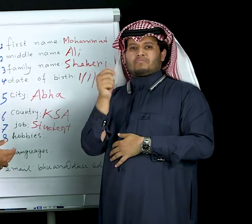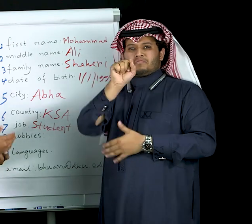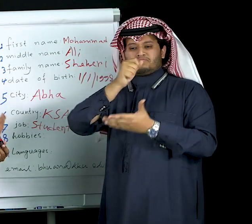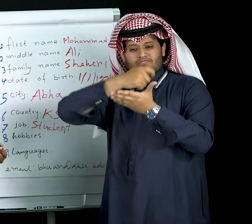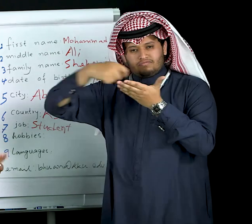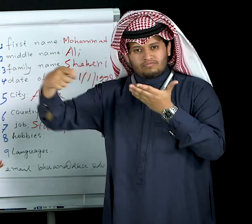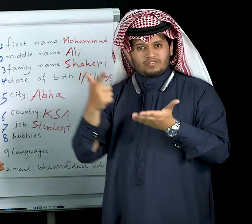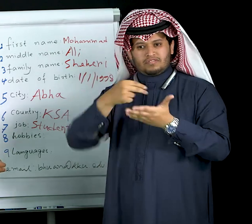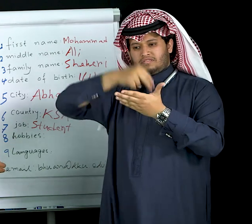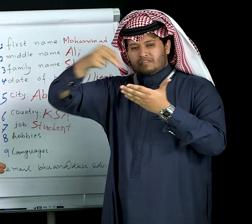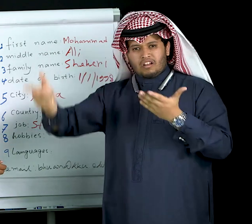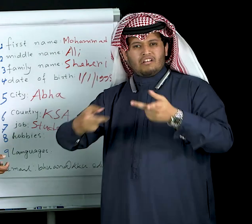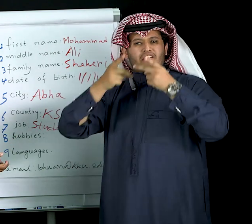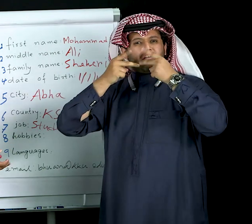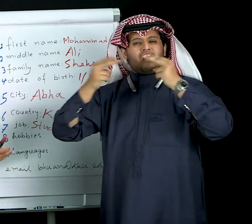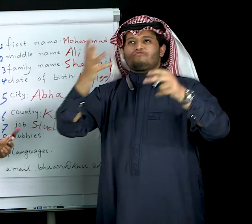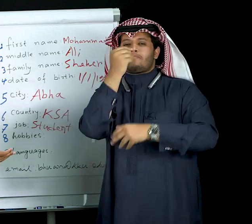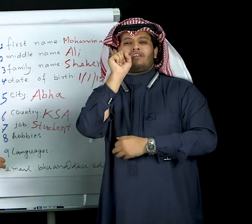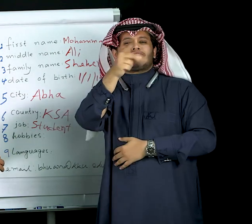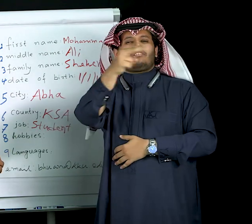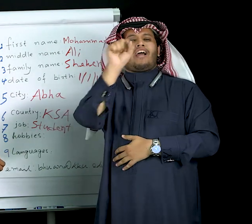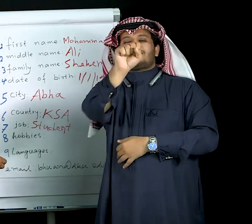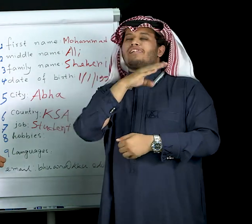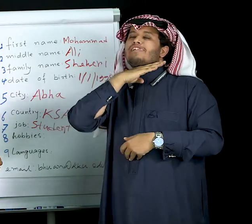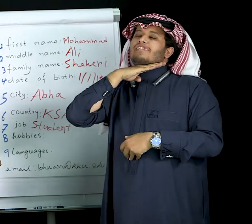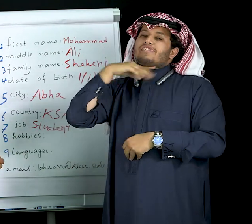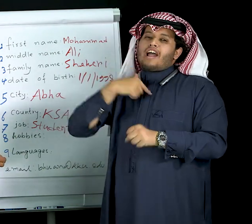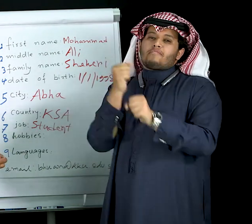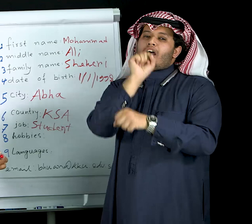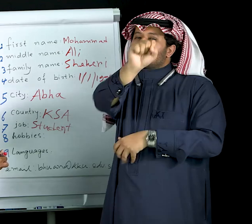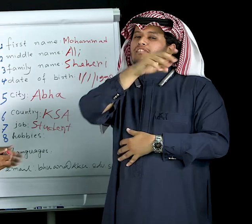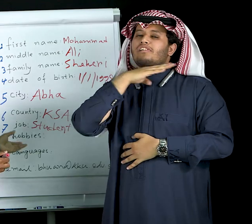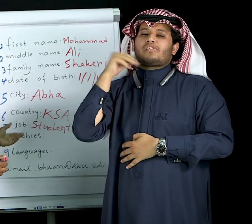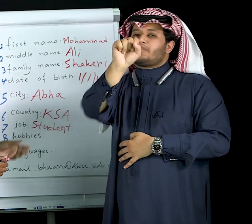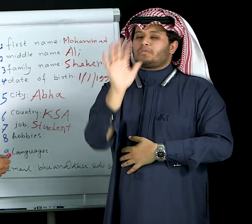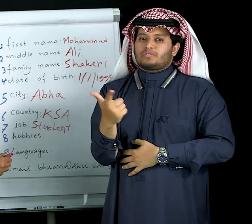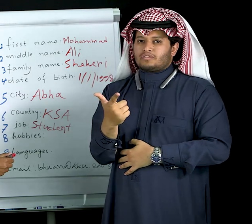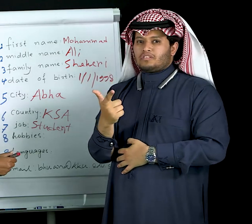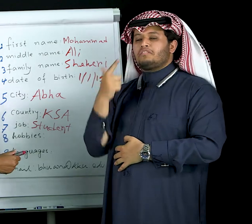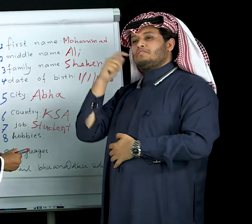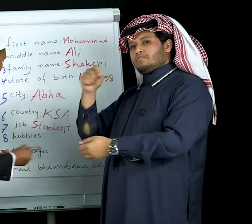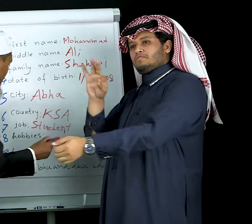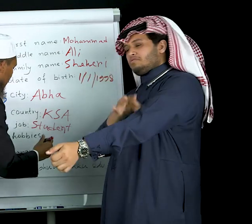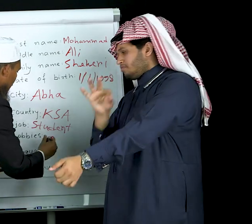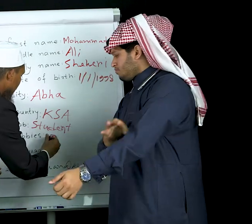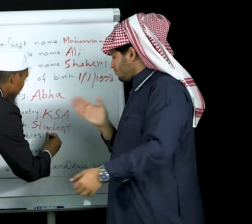people like traveling. So it depends on your taste and choice. So for example, maybe your hobbies are